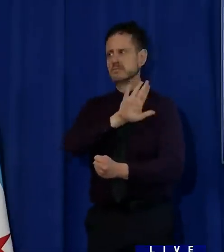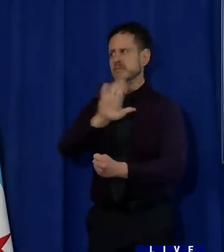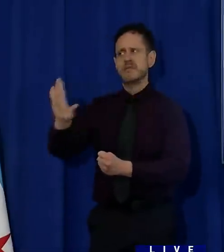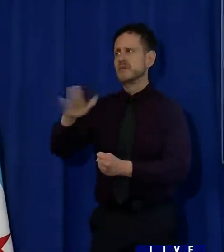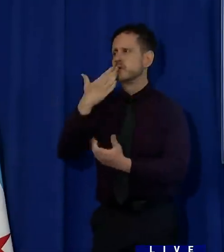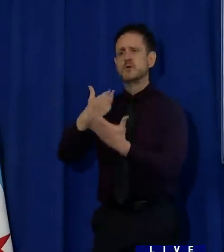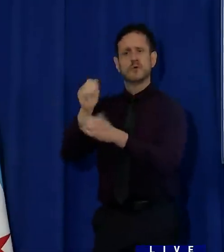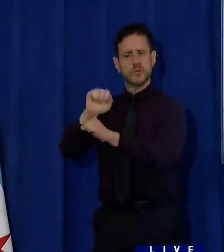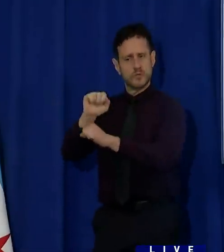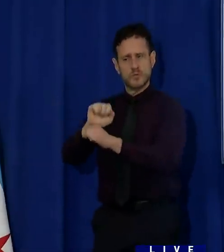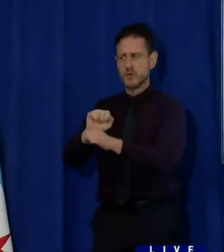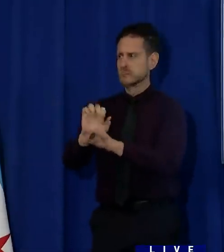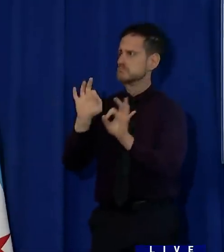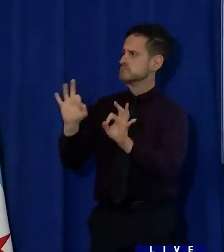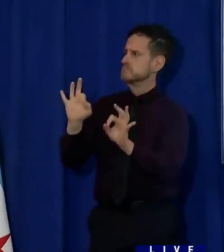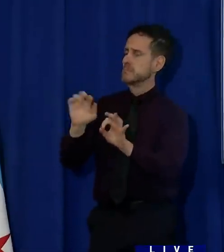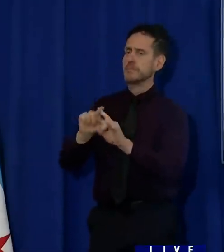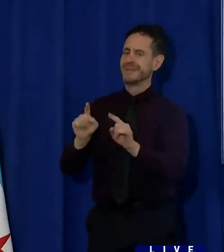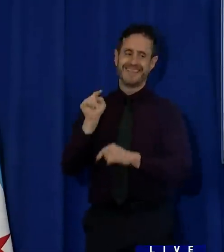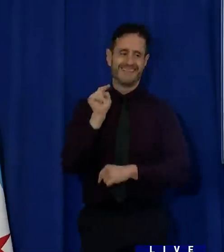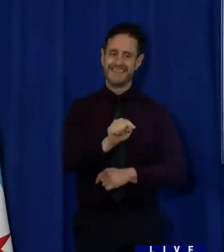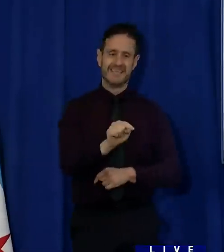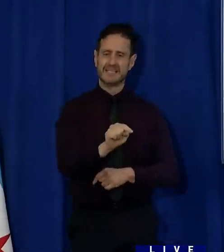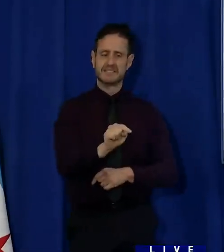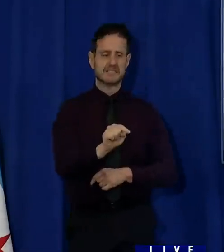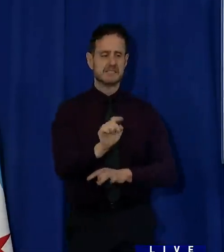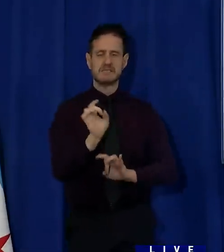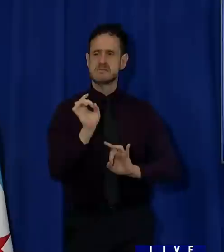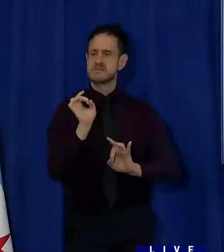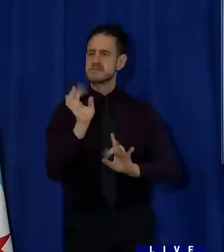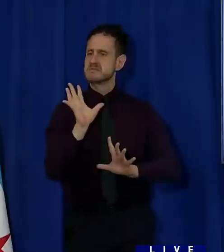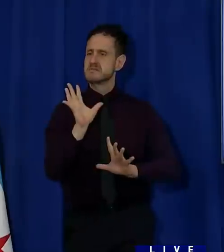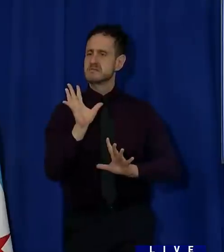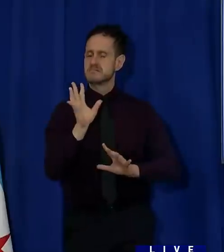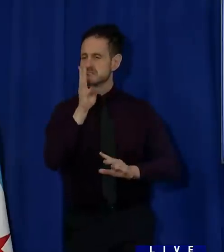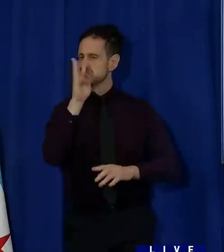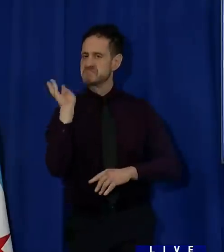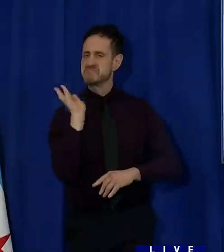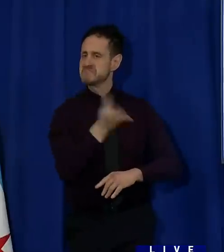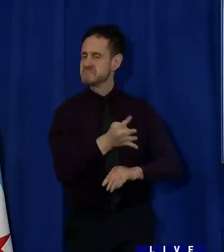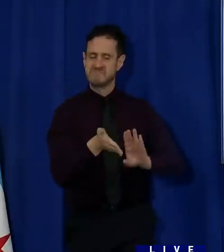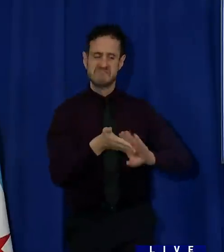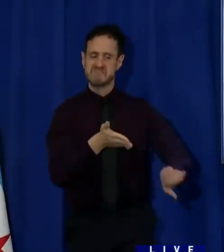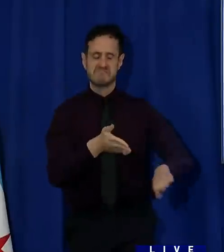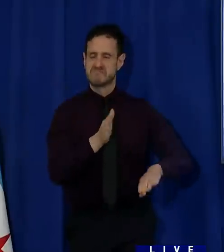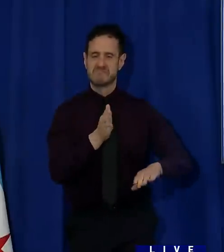do. This just cannot be pushed aside. It cannot be handled gently.